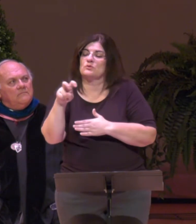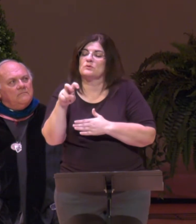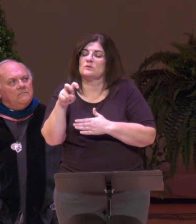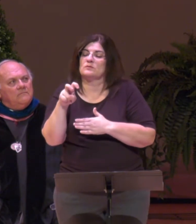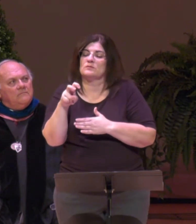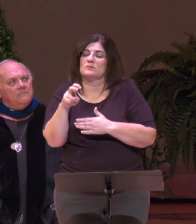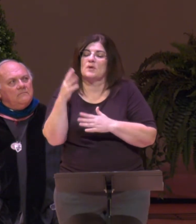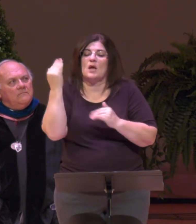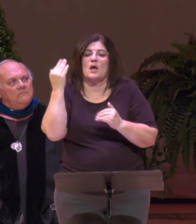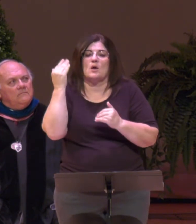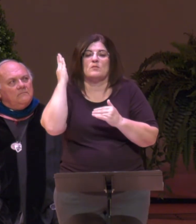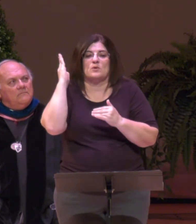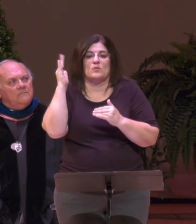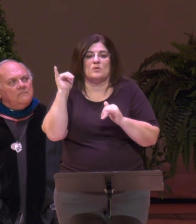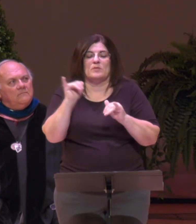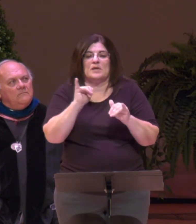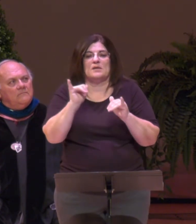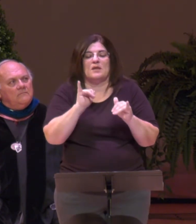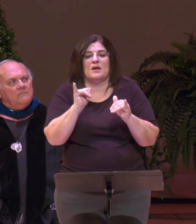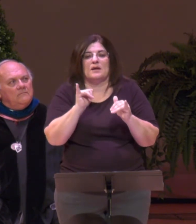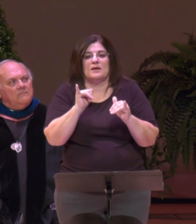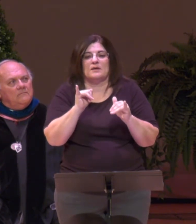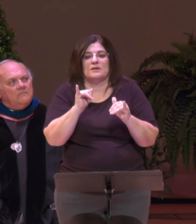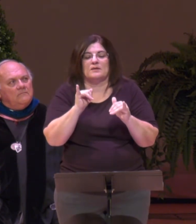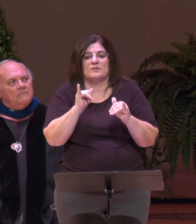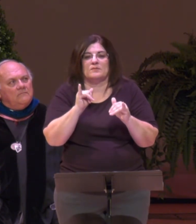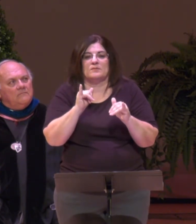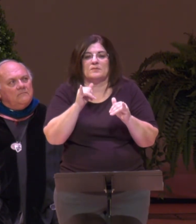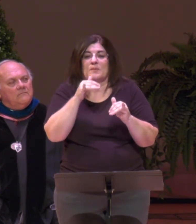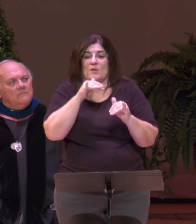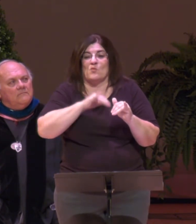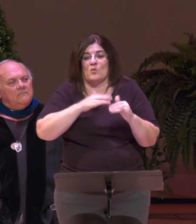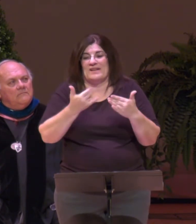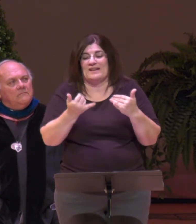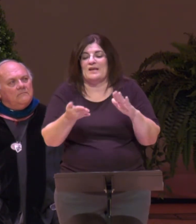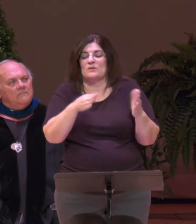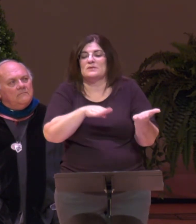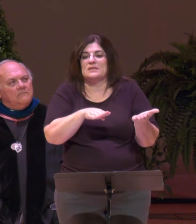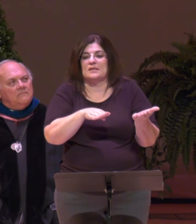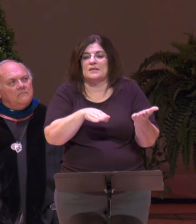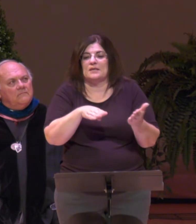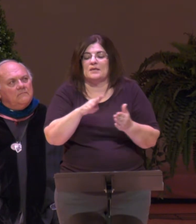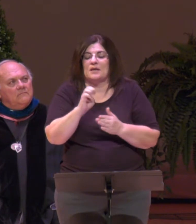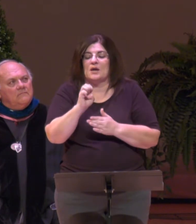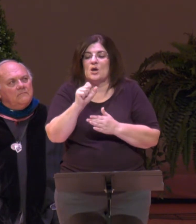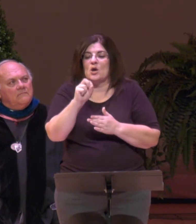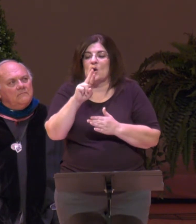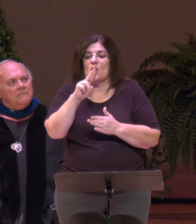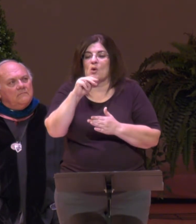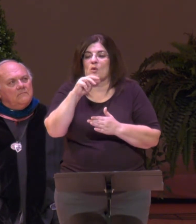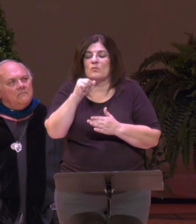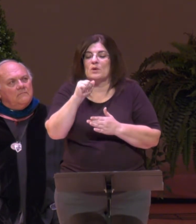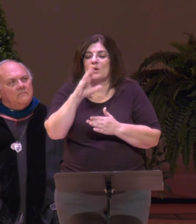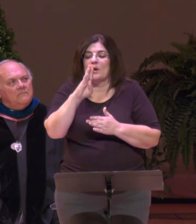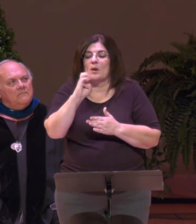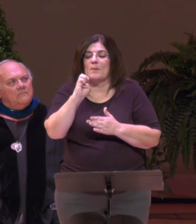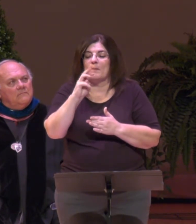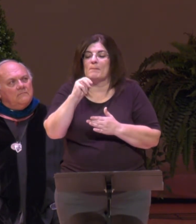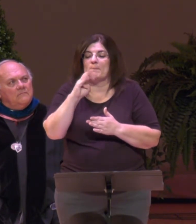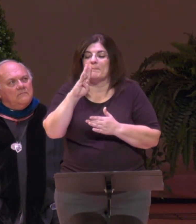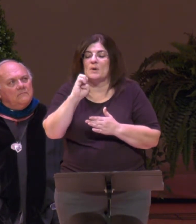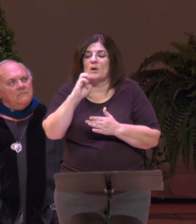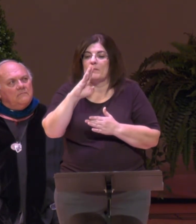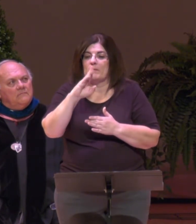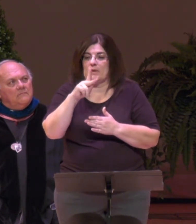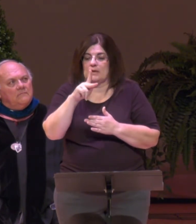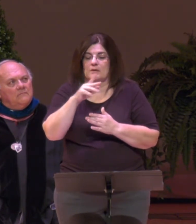the now deceased columnist Irma Bombeck once wrote. Someone asked her, says, "Irma, when you reached the pearly